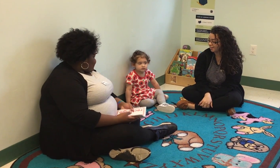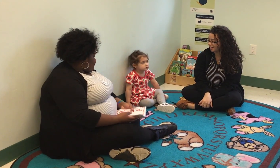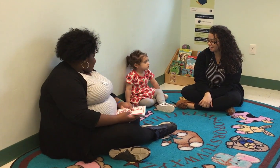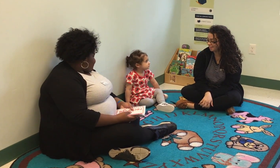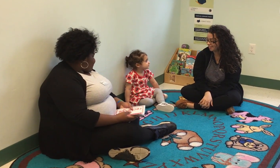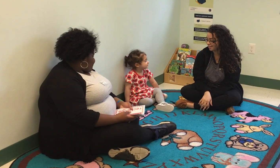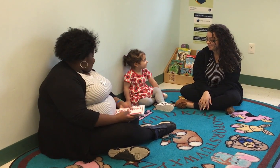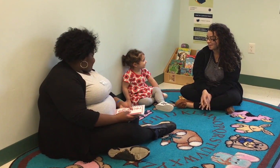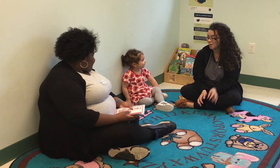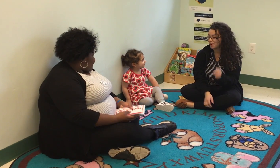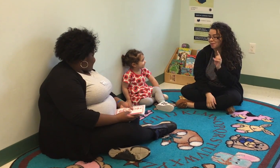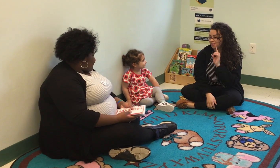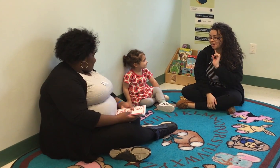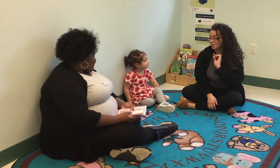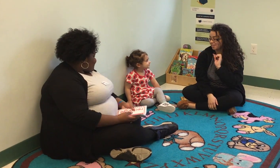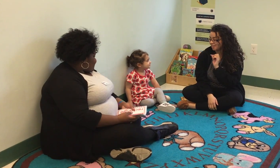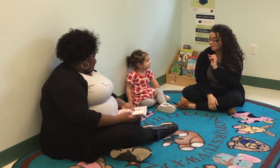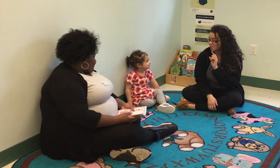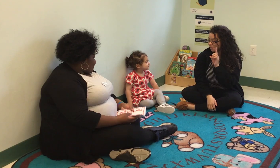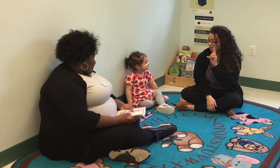ready? Yeah. Ready? We're singing the good morning song.